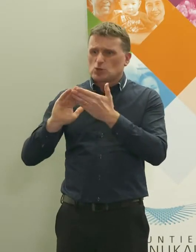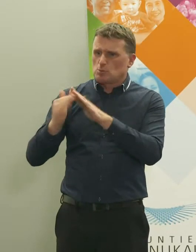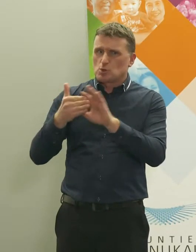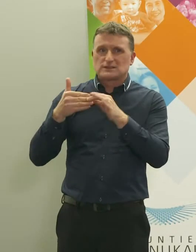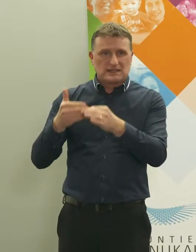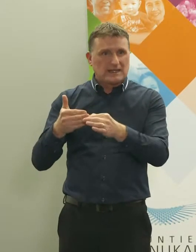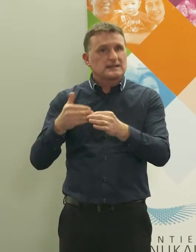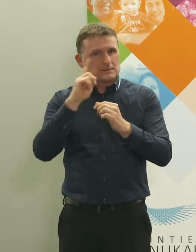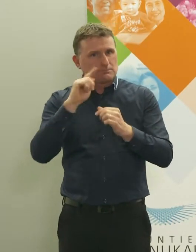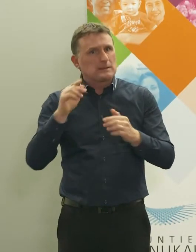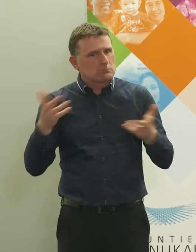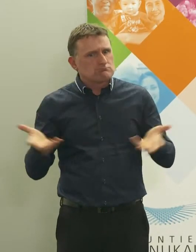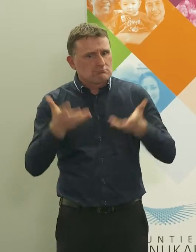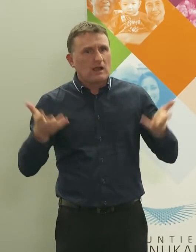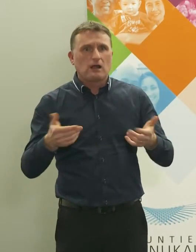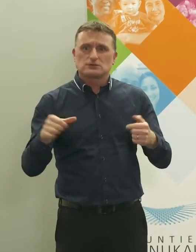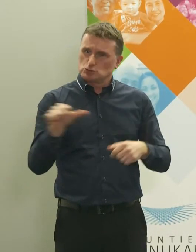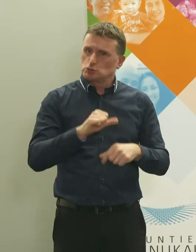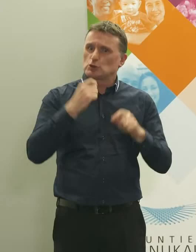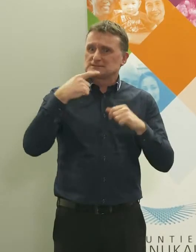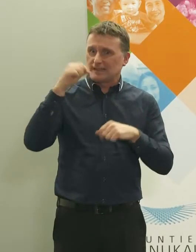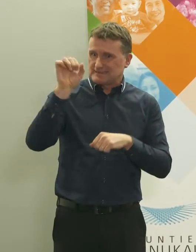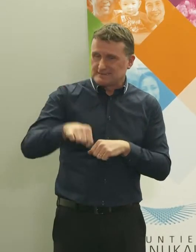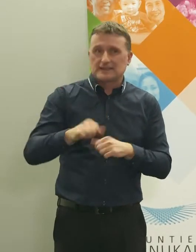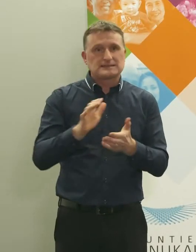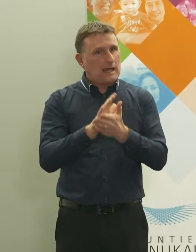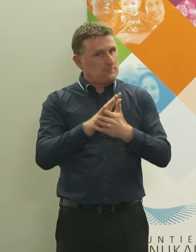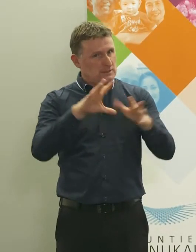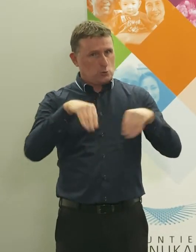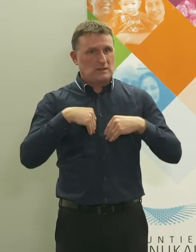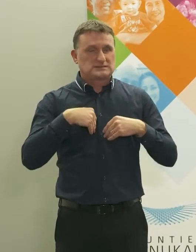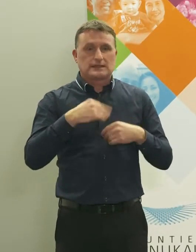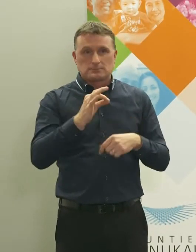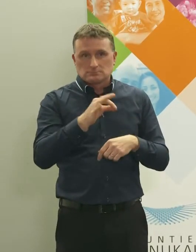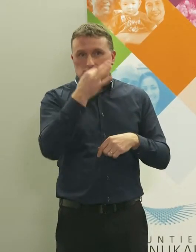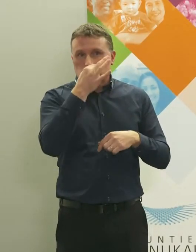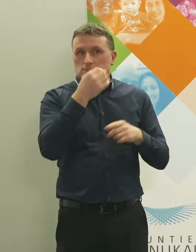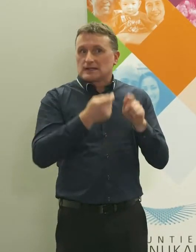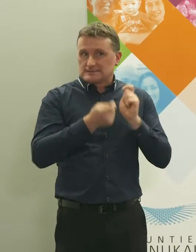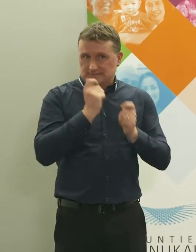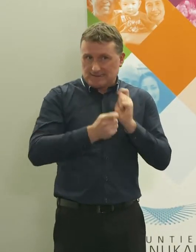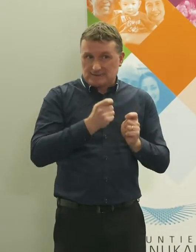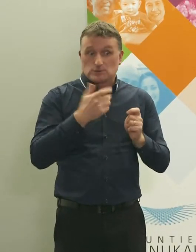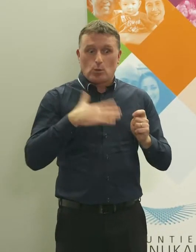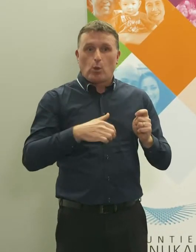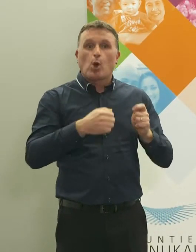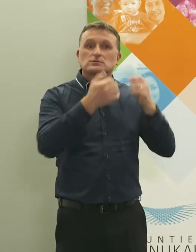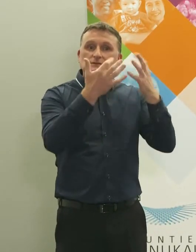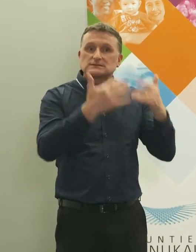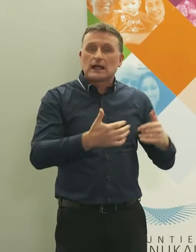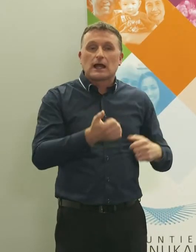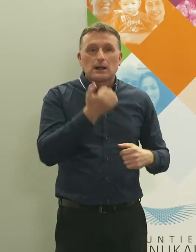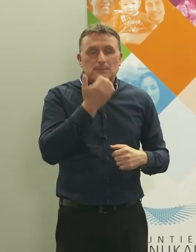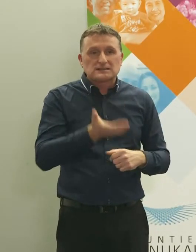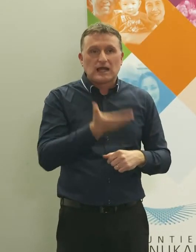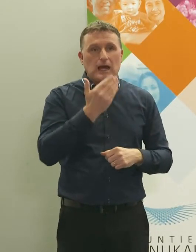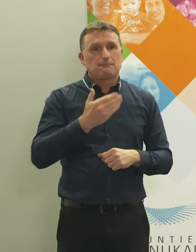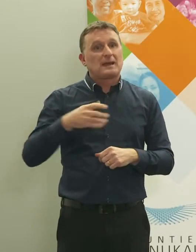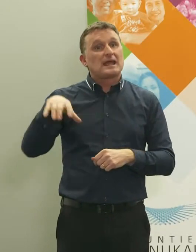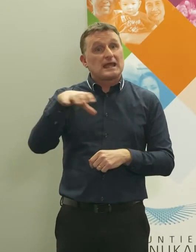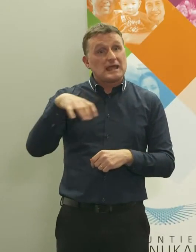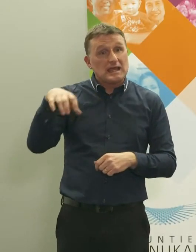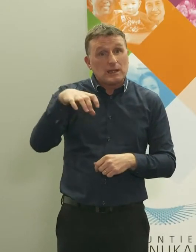the test and make sure that we're getting those testing numbers up. And again, thanks to iwi leaders, religious leaders,